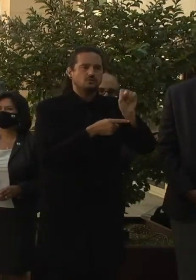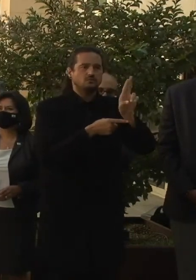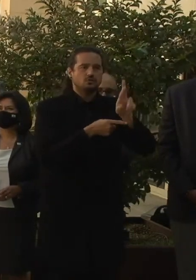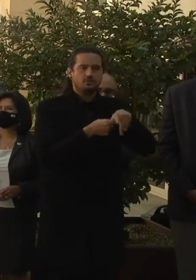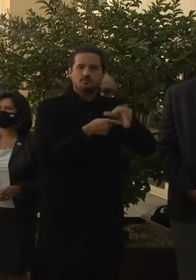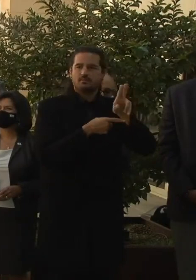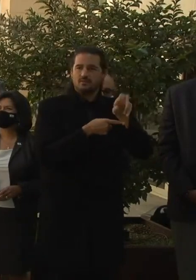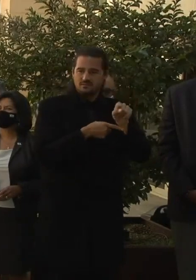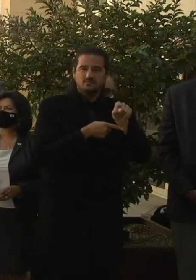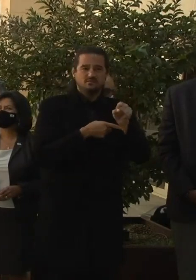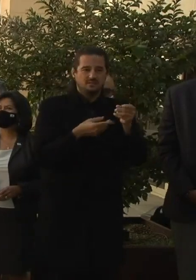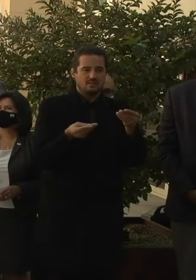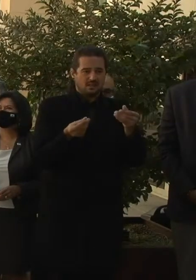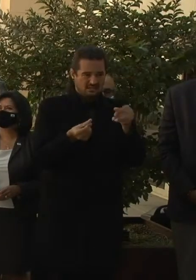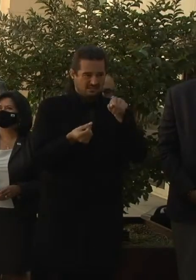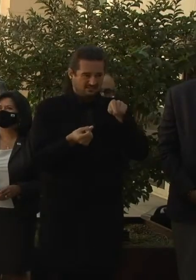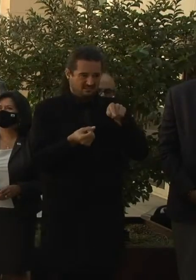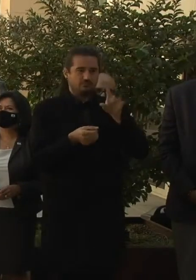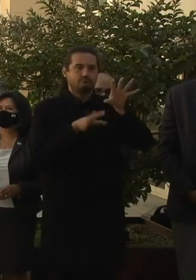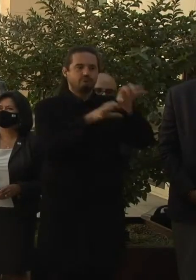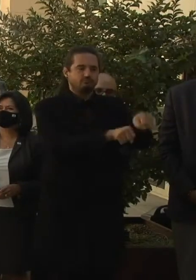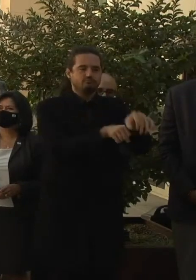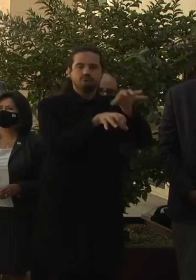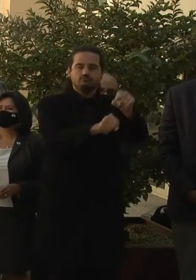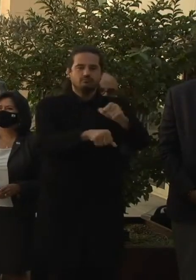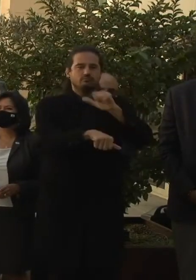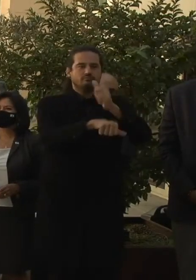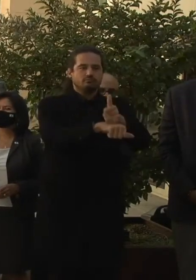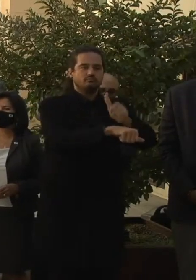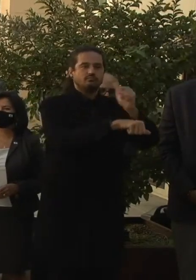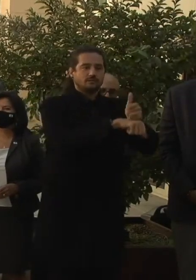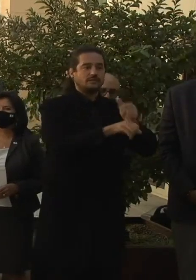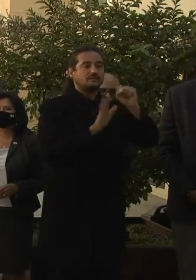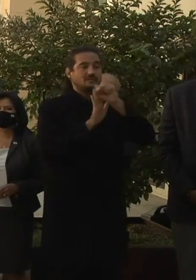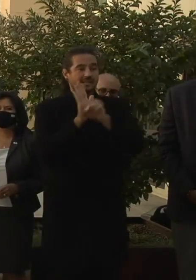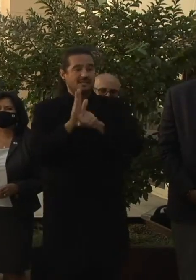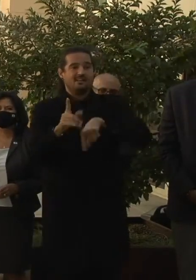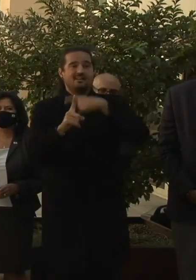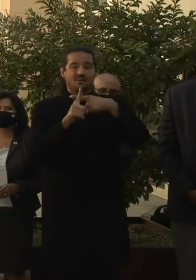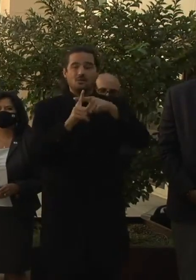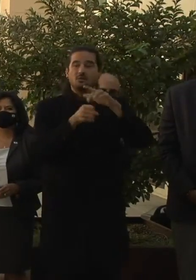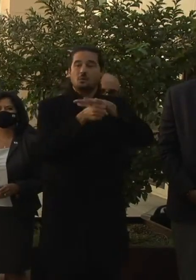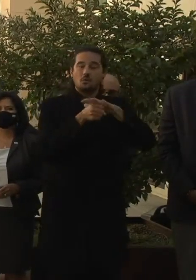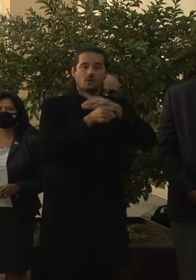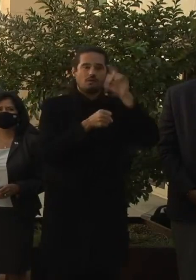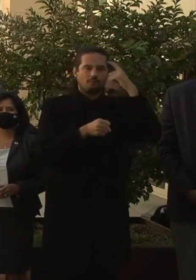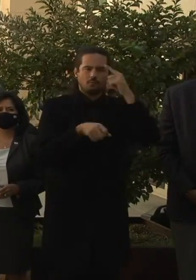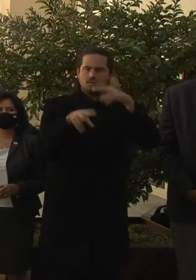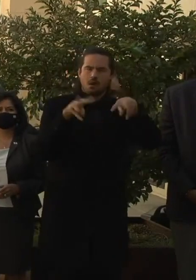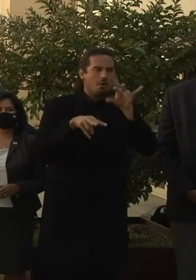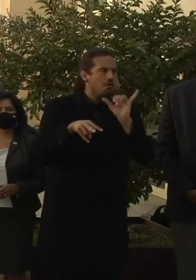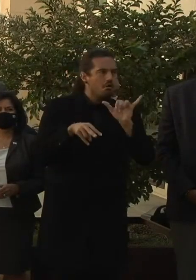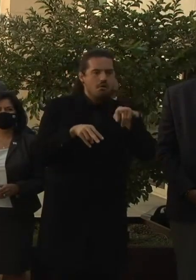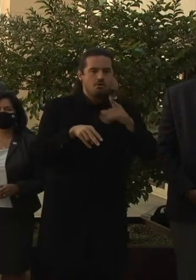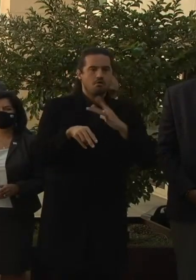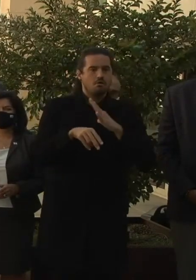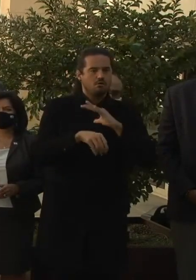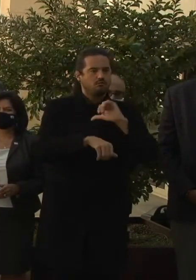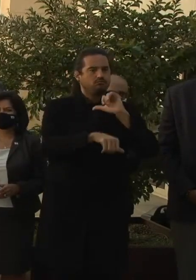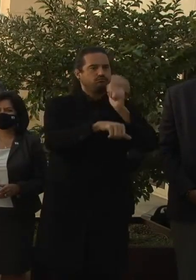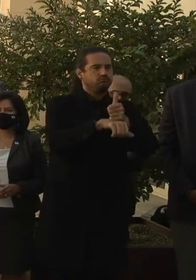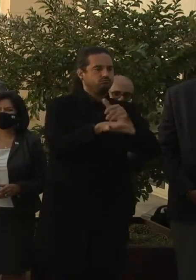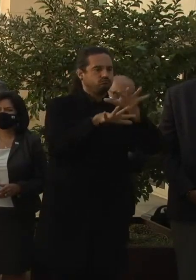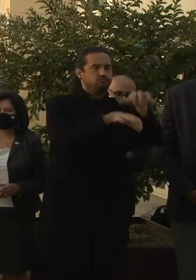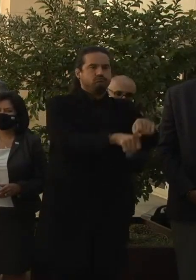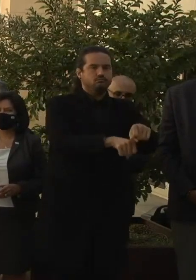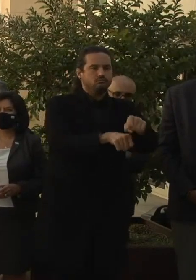with the state and local government to take excess properties and convert those properties to higher and better use. We have the